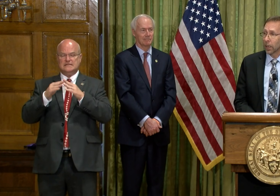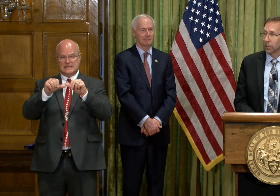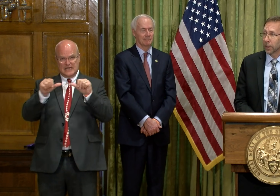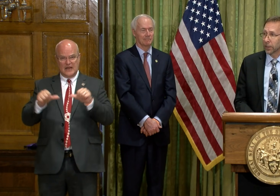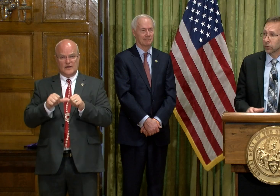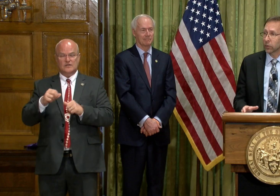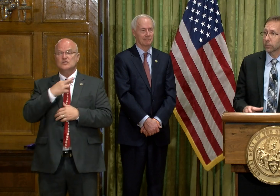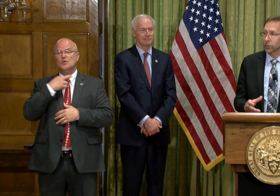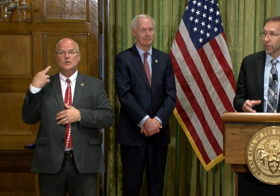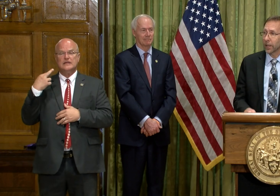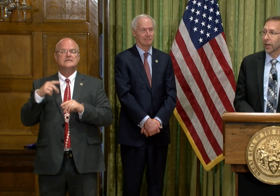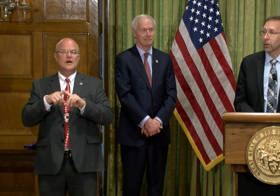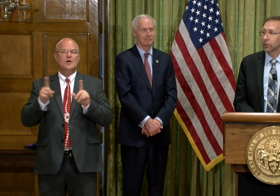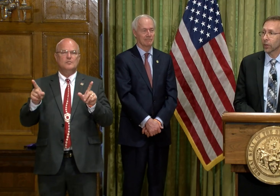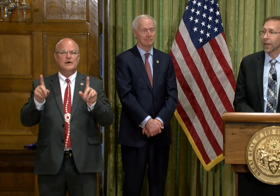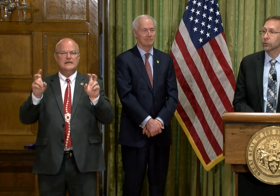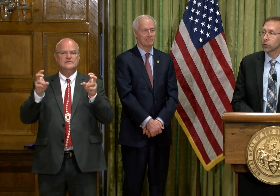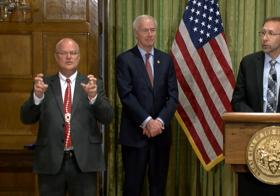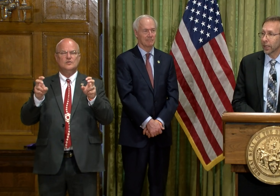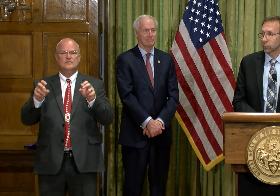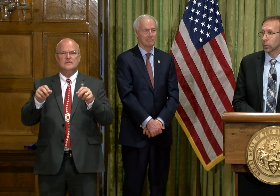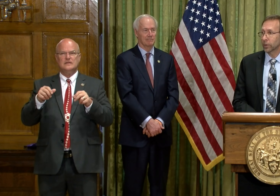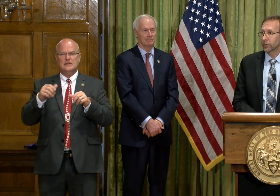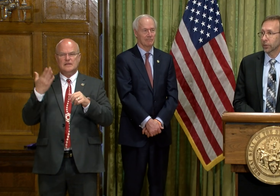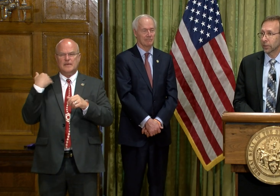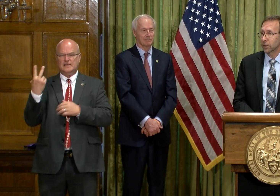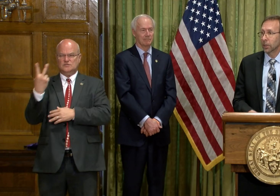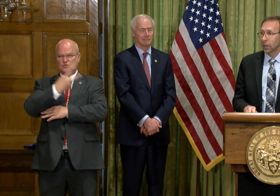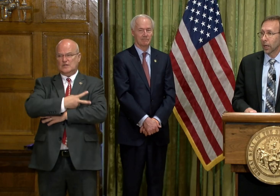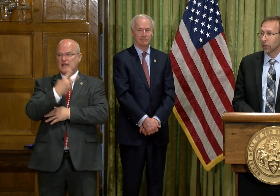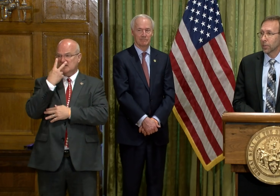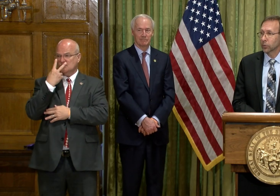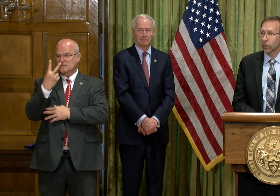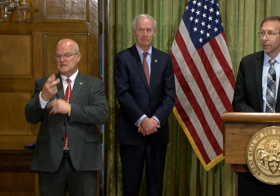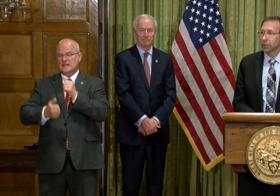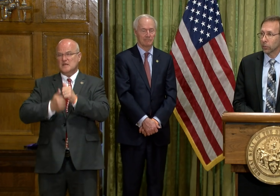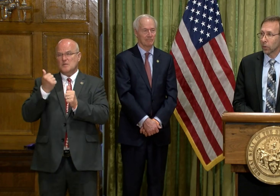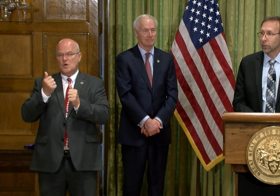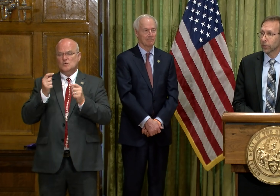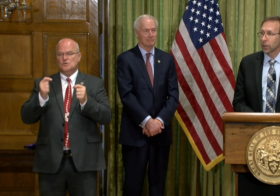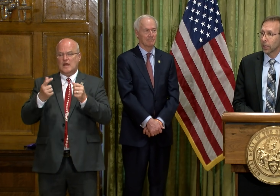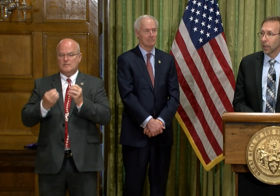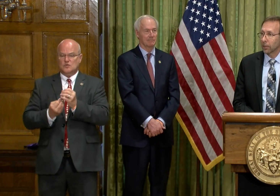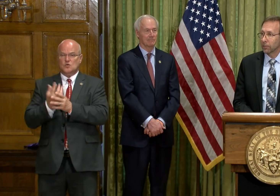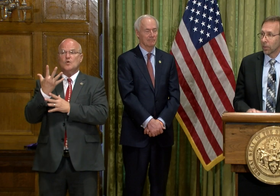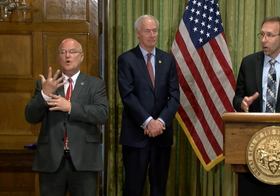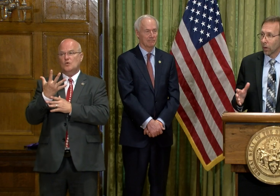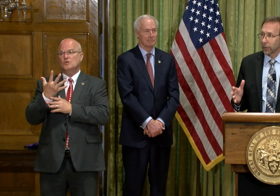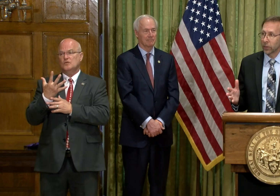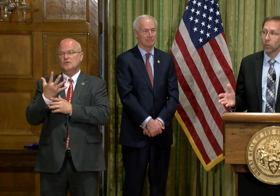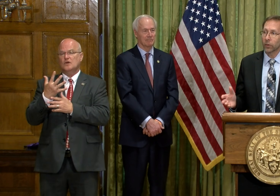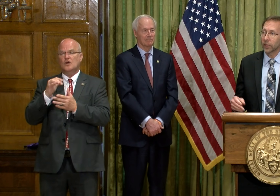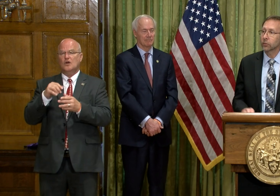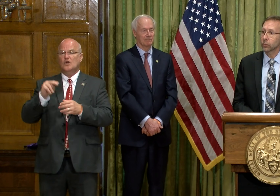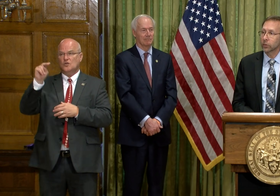risk. But in terms of the areas the last 2 days where we've seen the most rapid growth are in the northeast